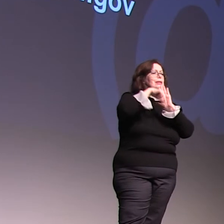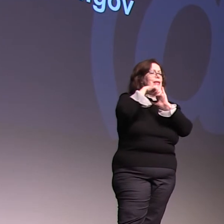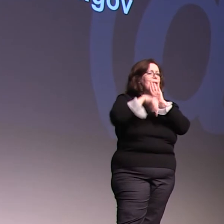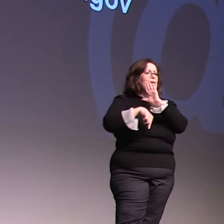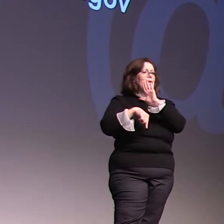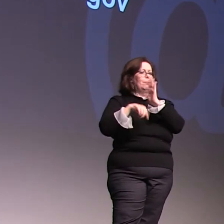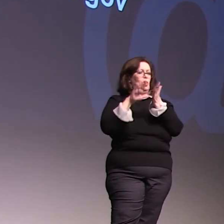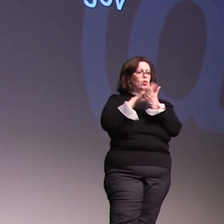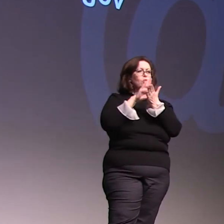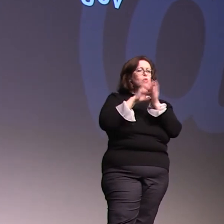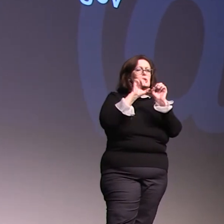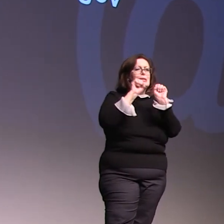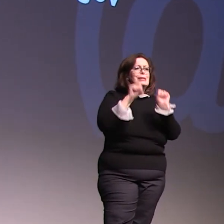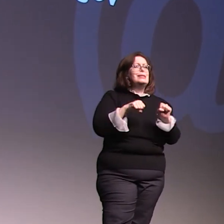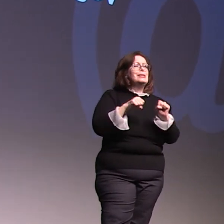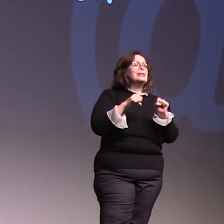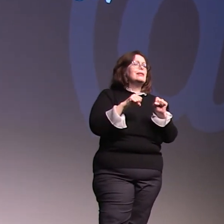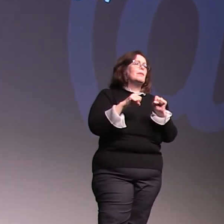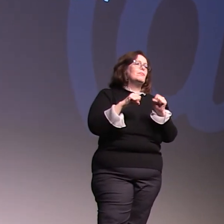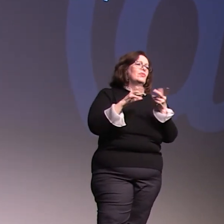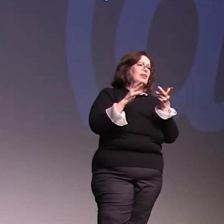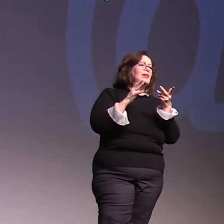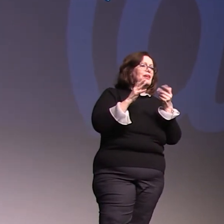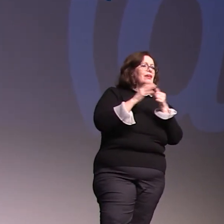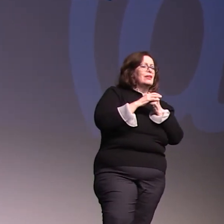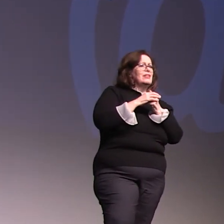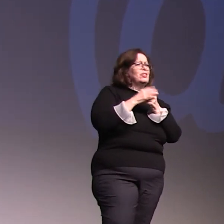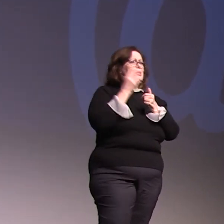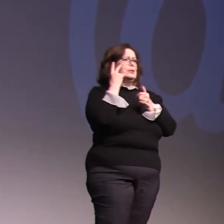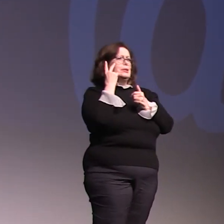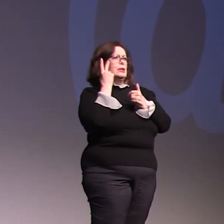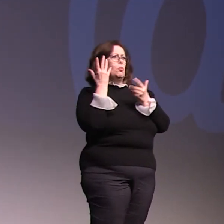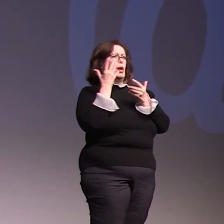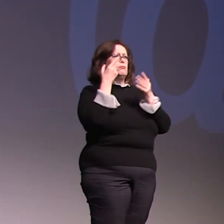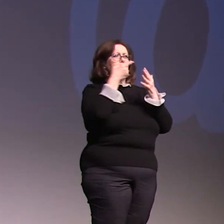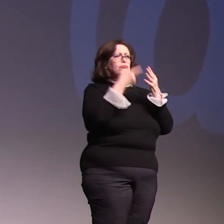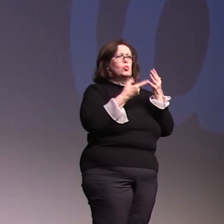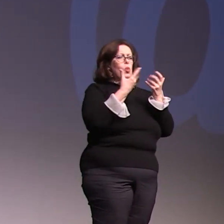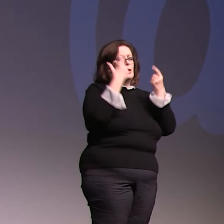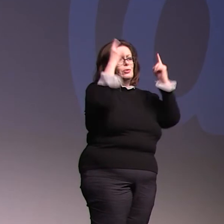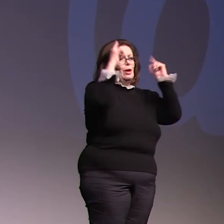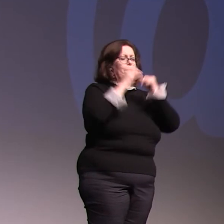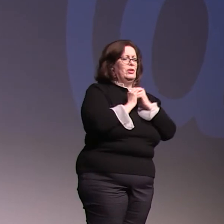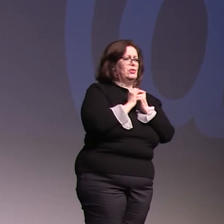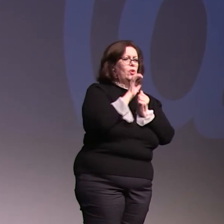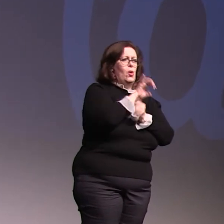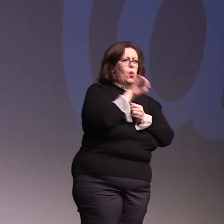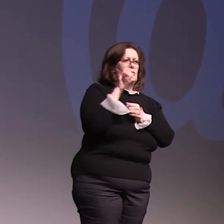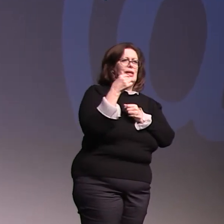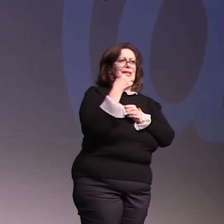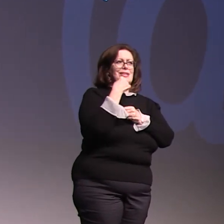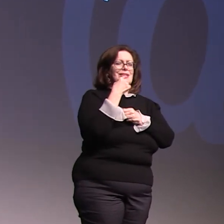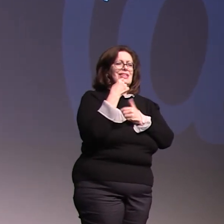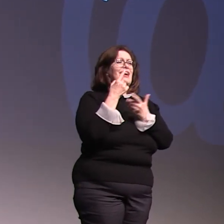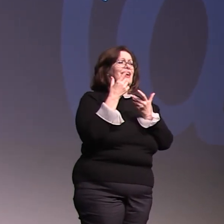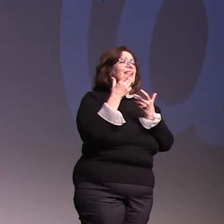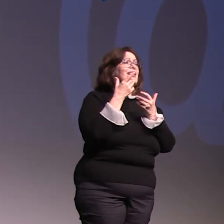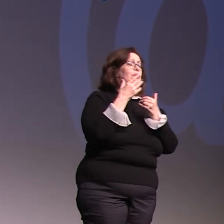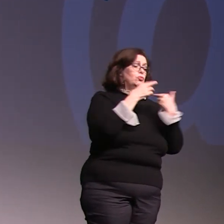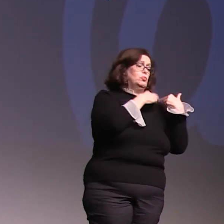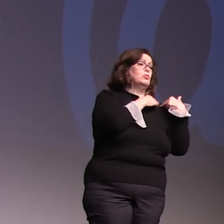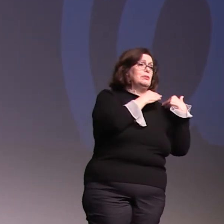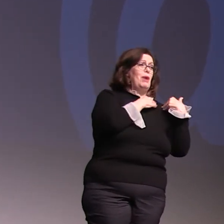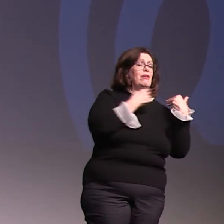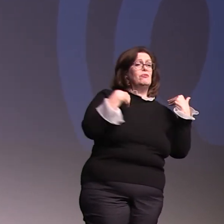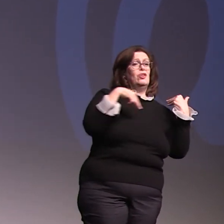school systems, and really dream big about what we want to accomplish. I also want to say that this comes with accountability and responsibility for